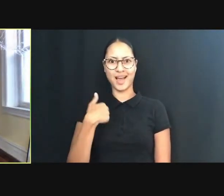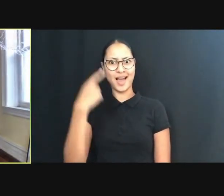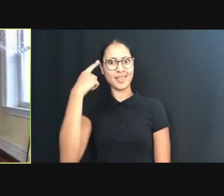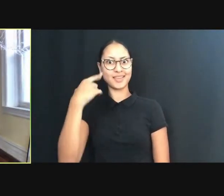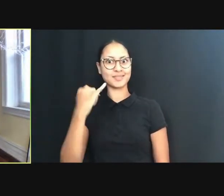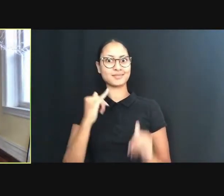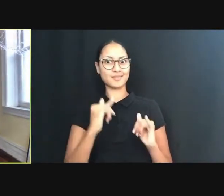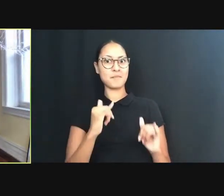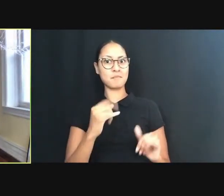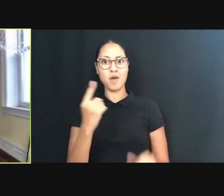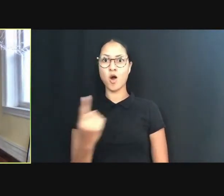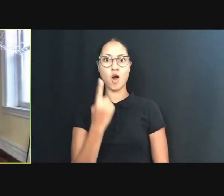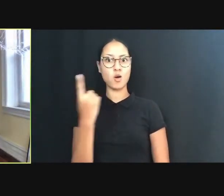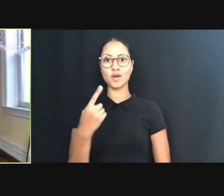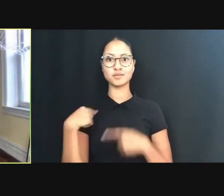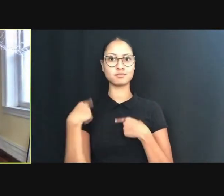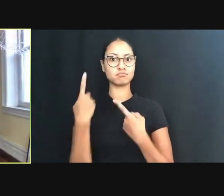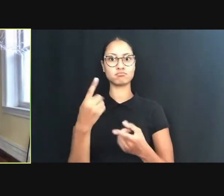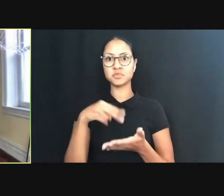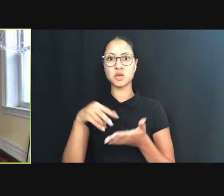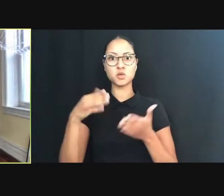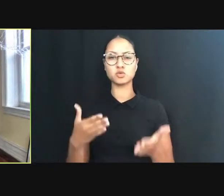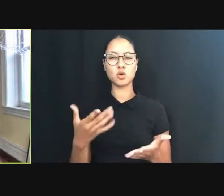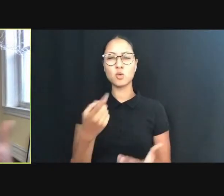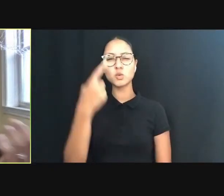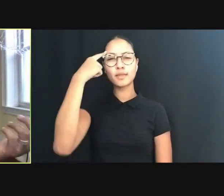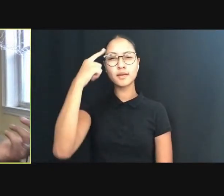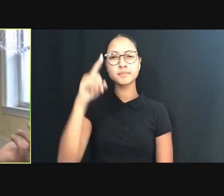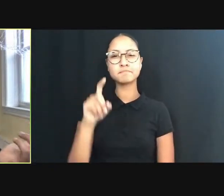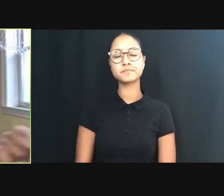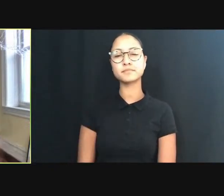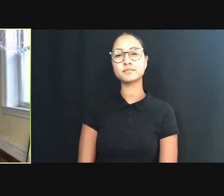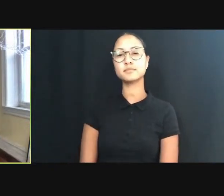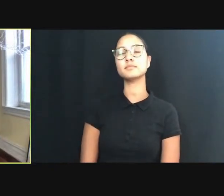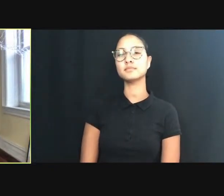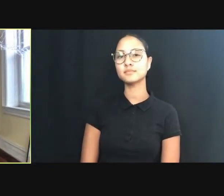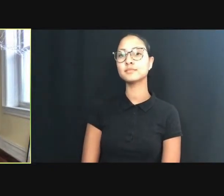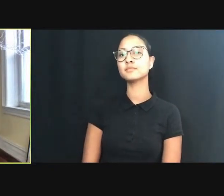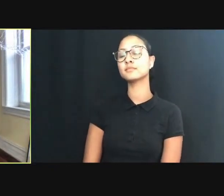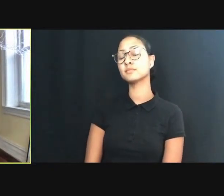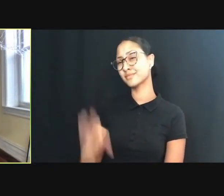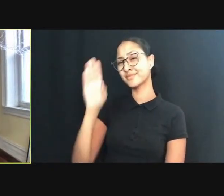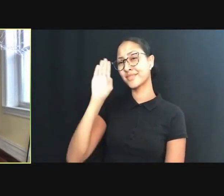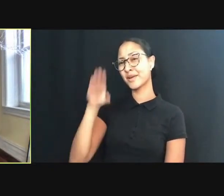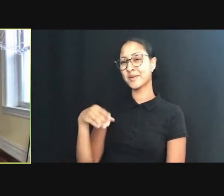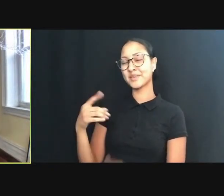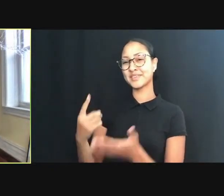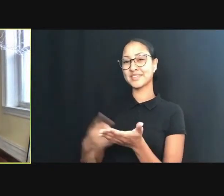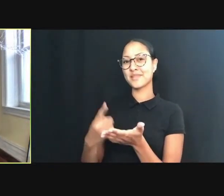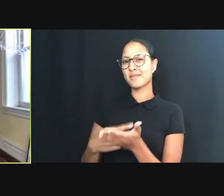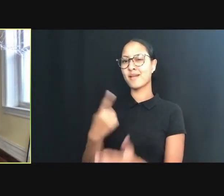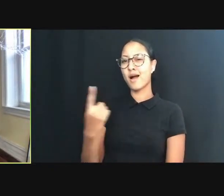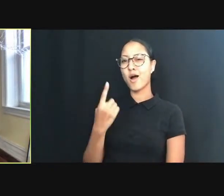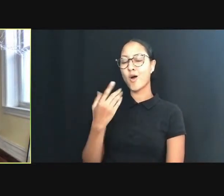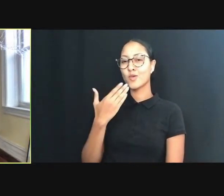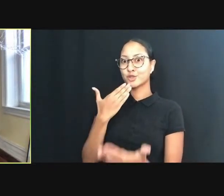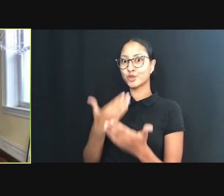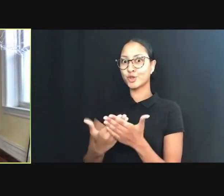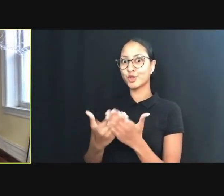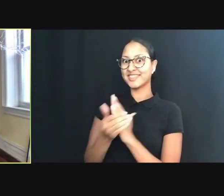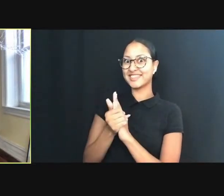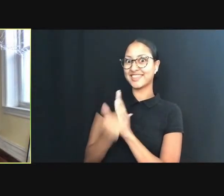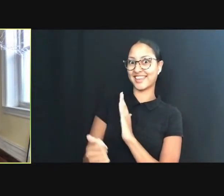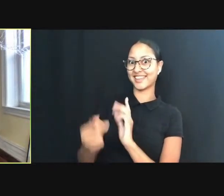The thing I remember is like, you know how you good at some things at certain times in your life? This was the thing that I always like, oh, I know I can do